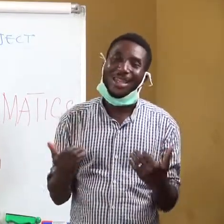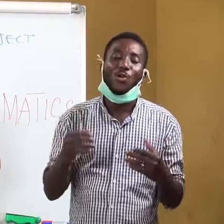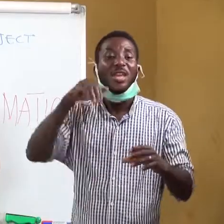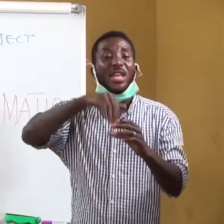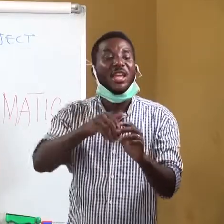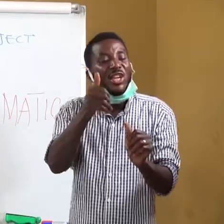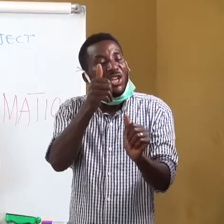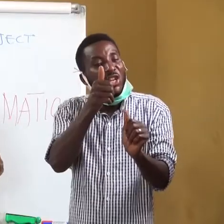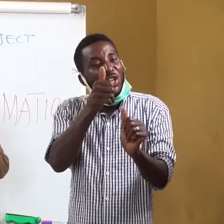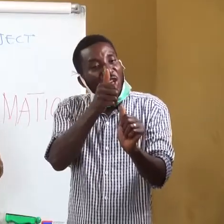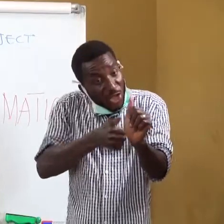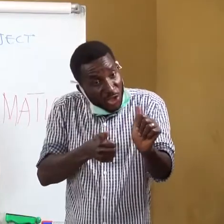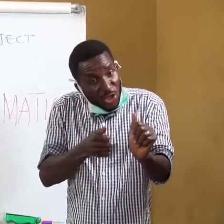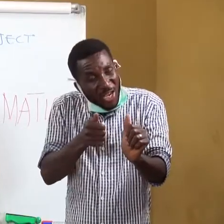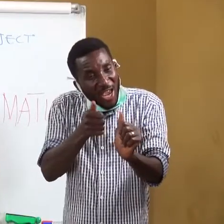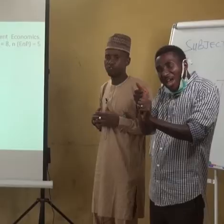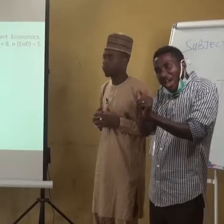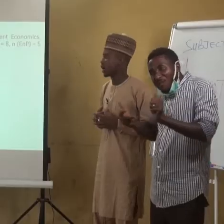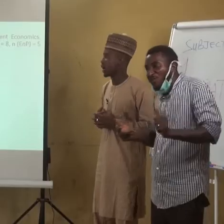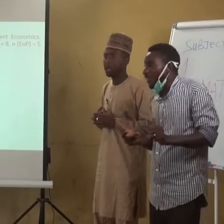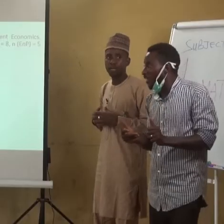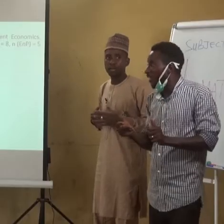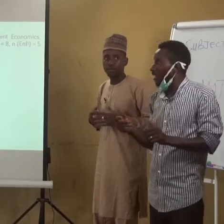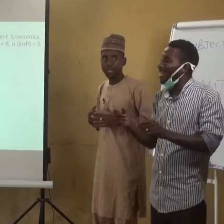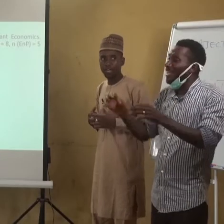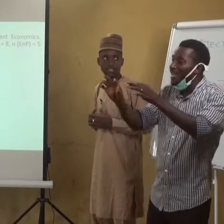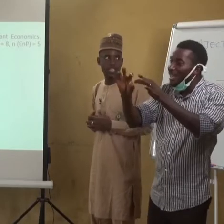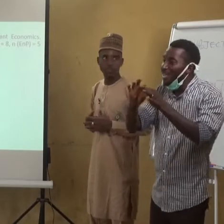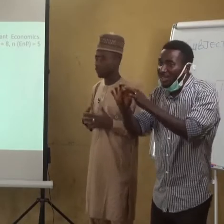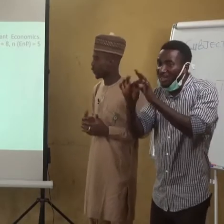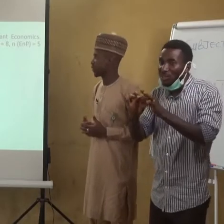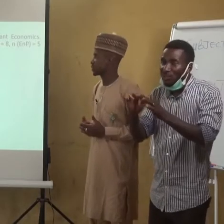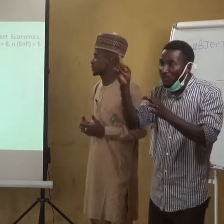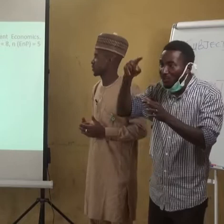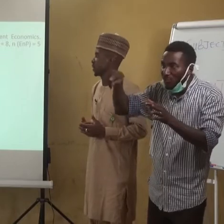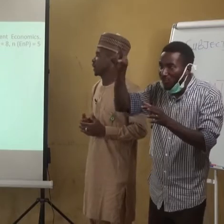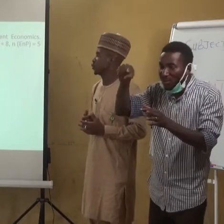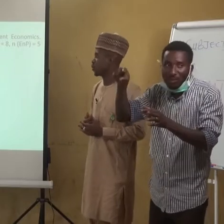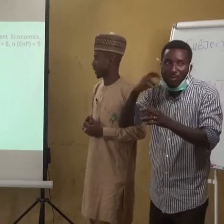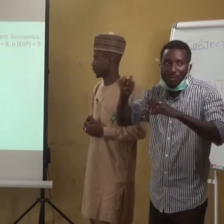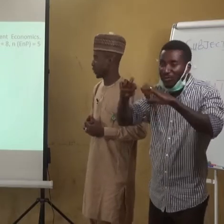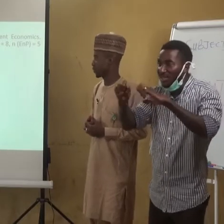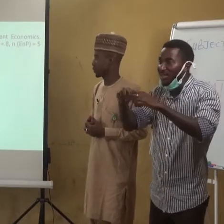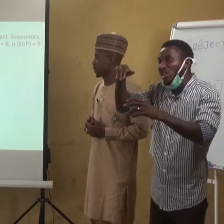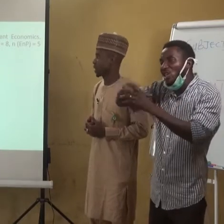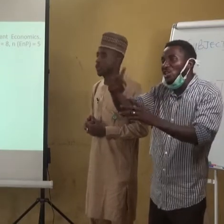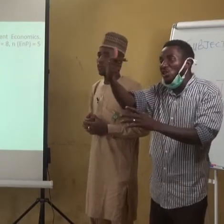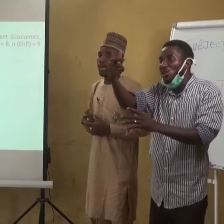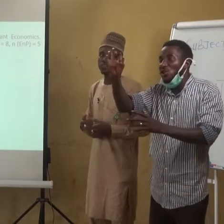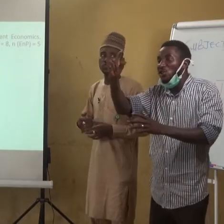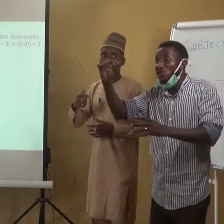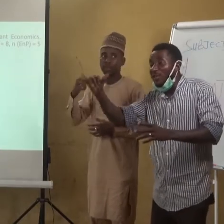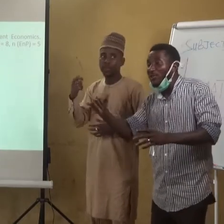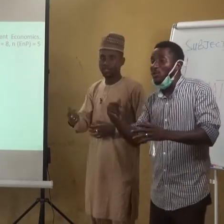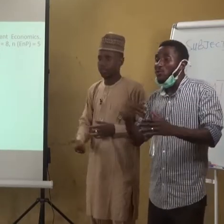each and every intersection of, from the intersection of physics and geography, we